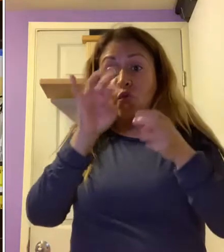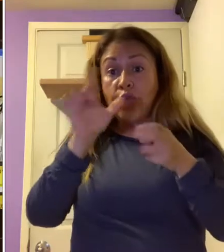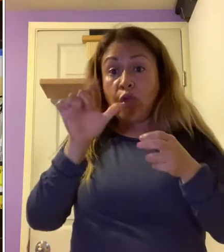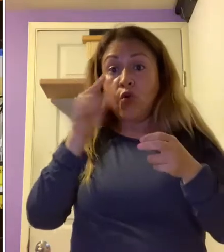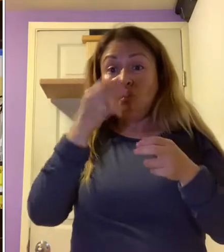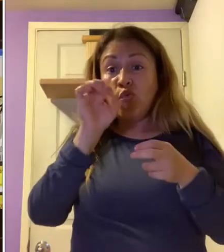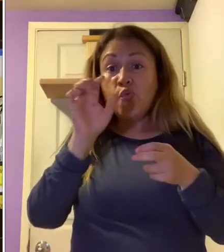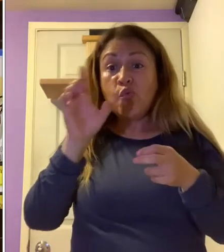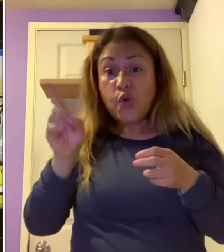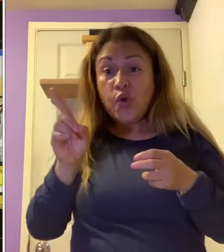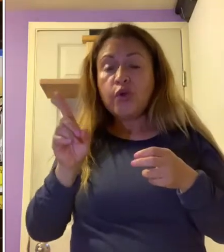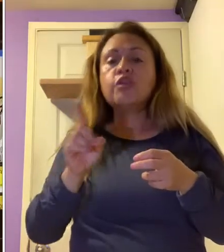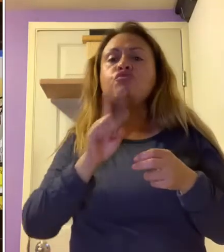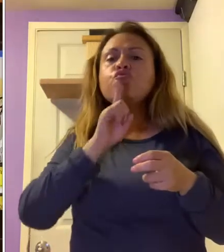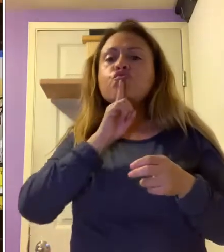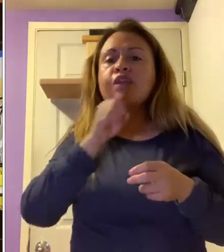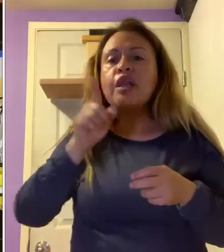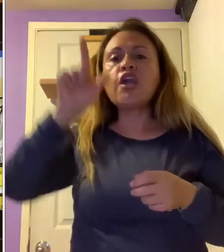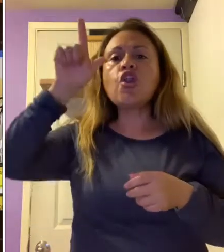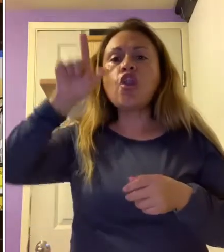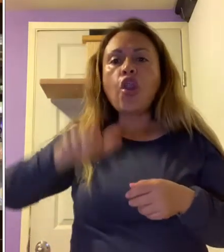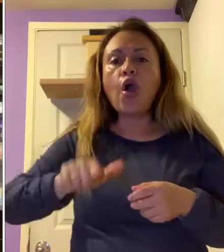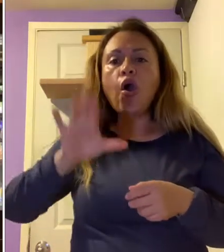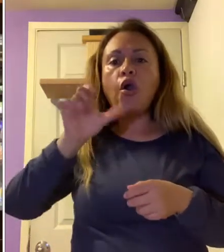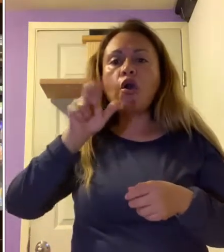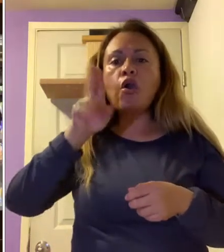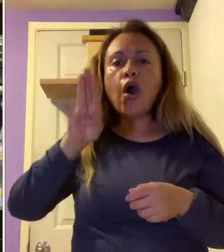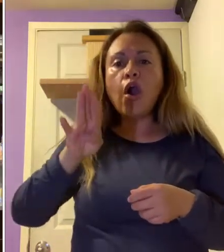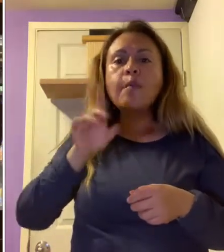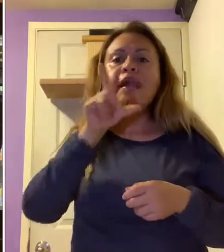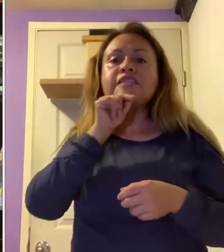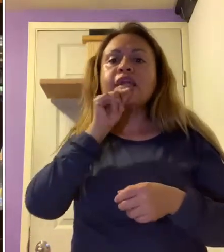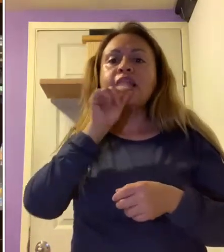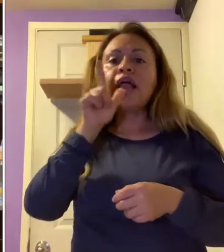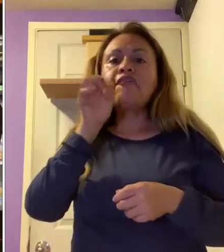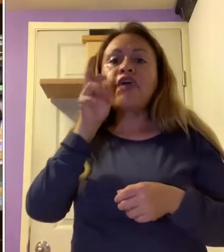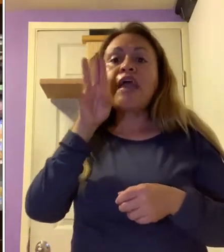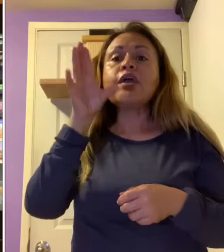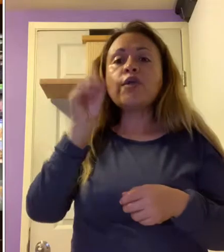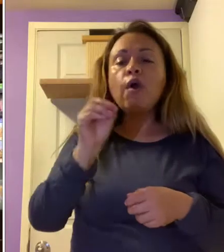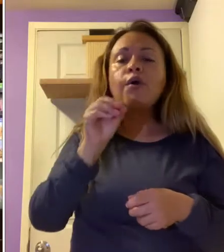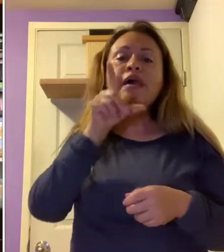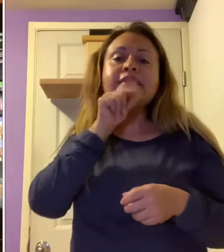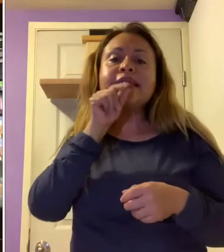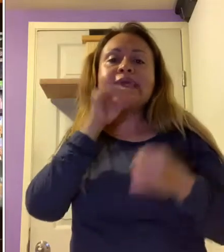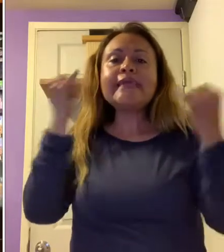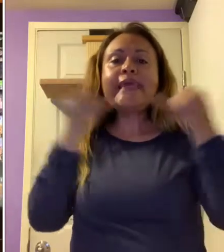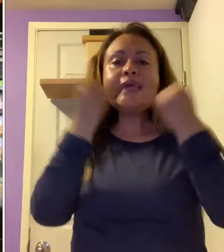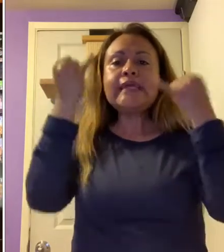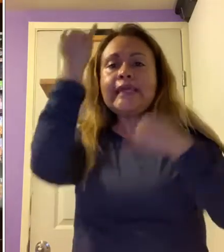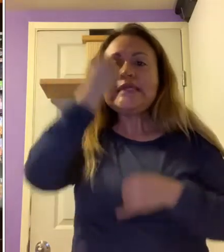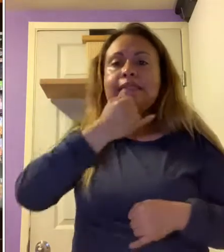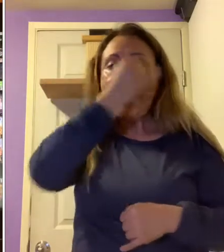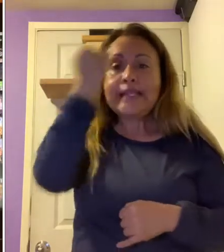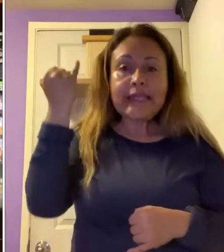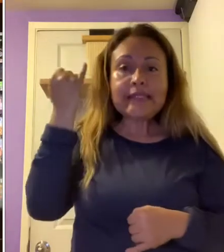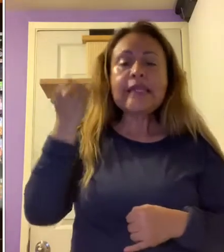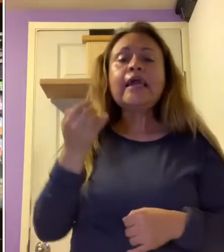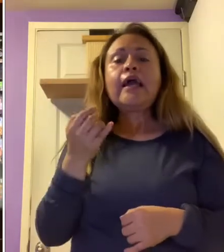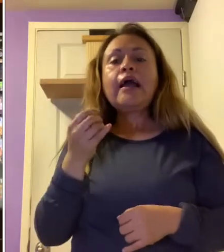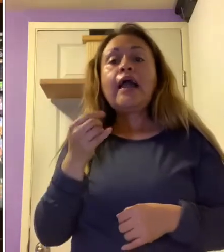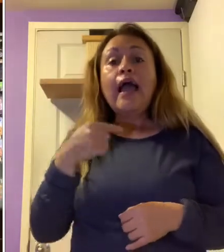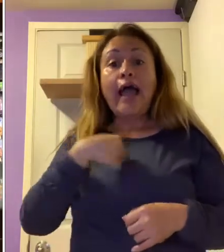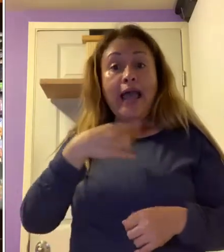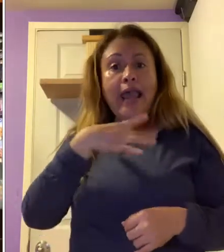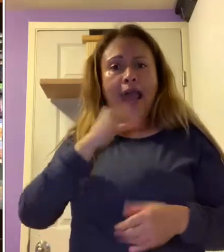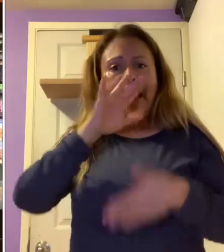Real Good, and everything they make is super low carb. So chicken Alfredo, 2 cheese style Italian dish, very low